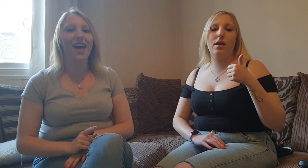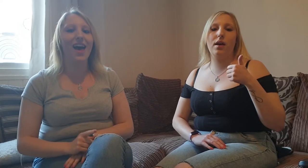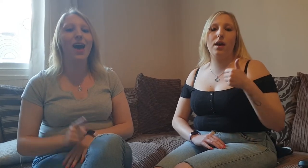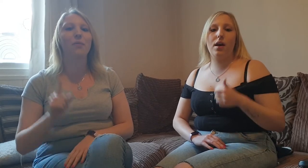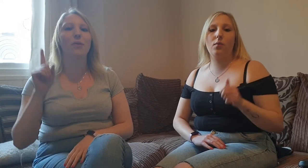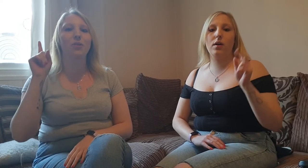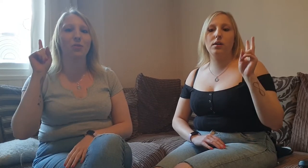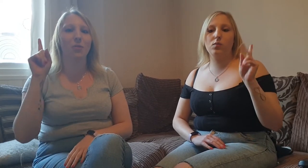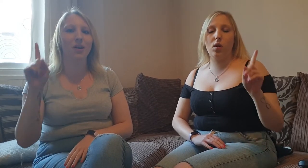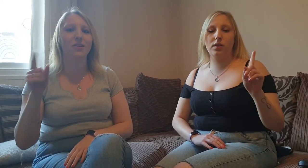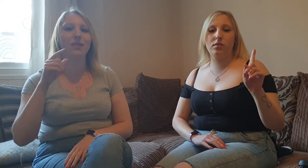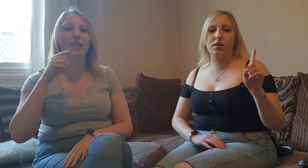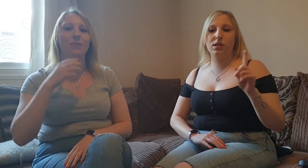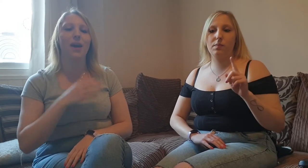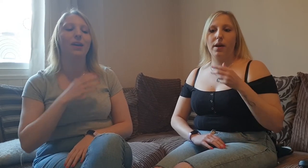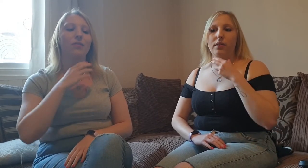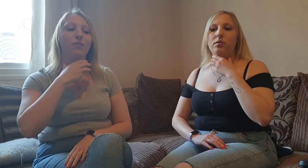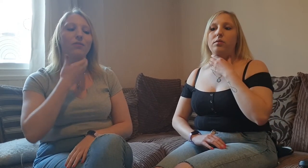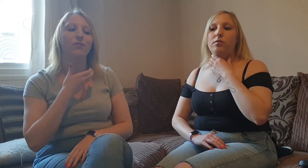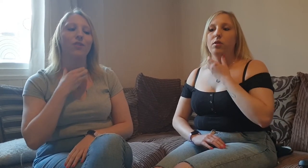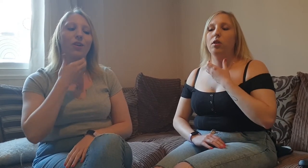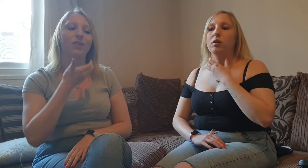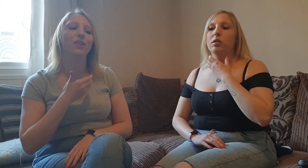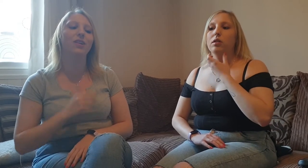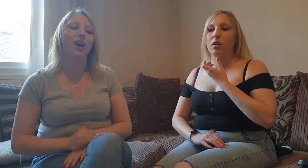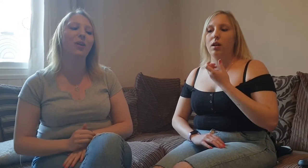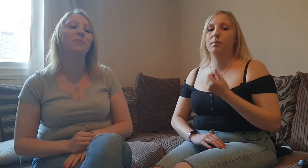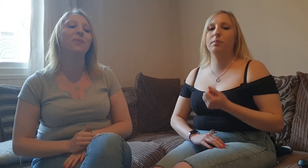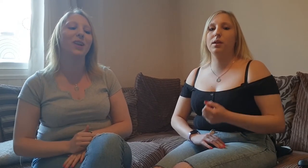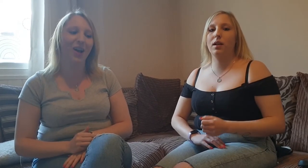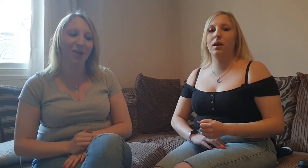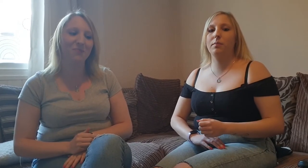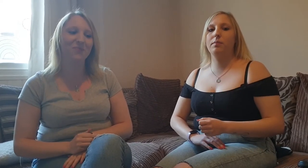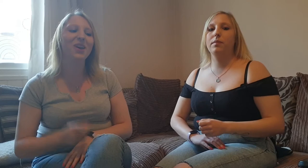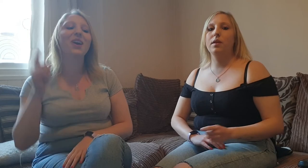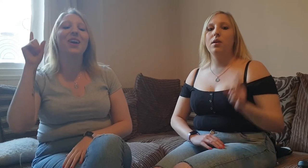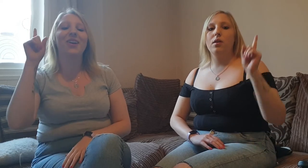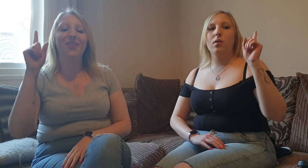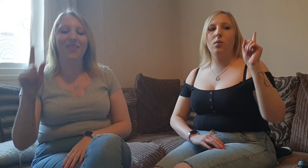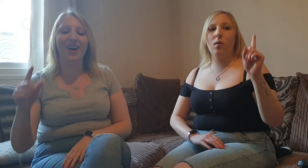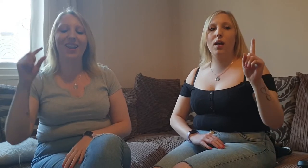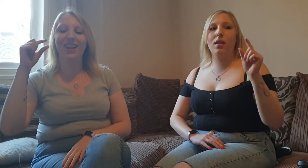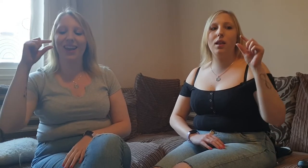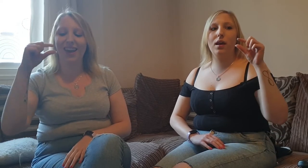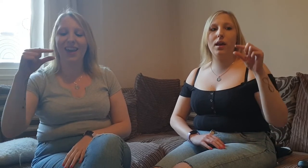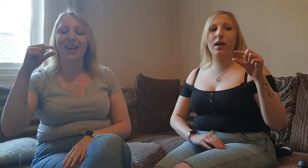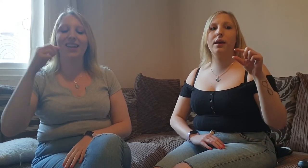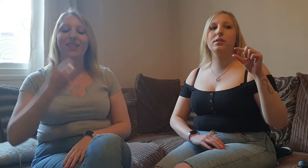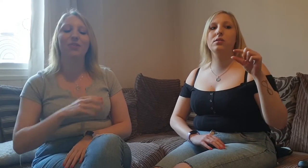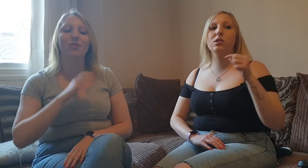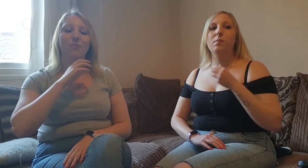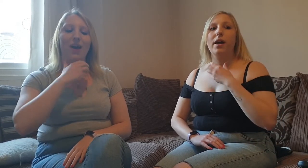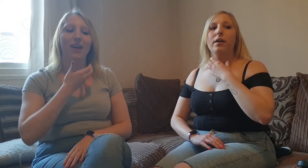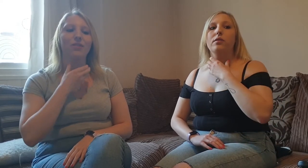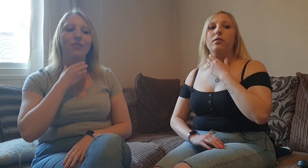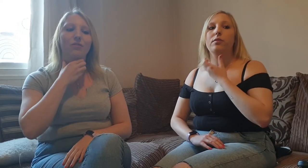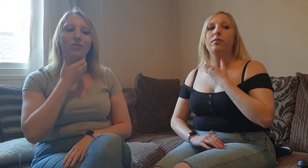there was one green speckled frog. Glub, glub. One little speckled